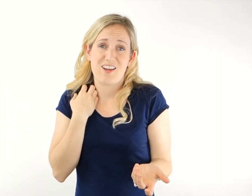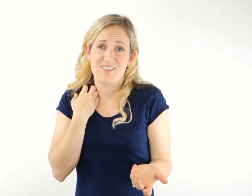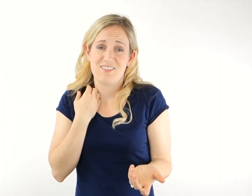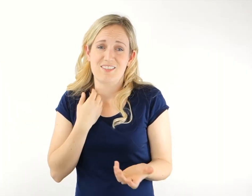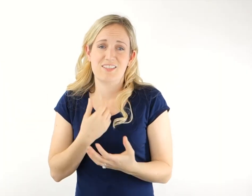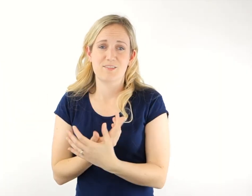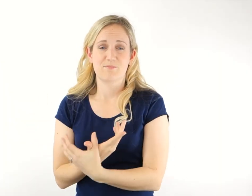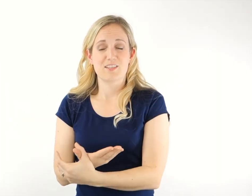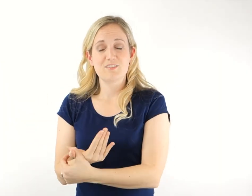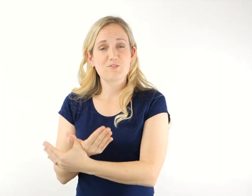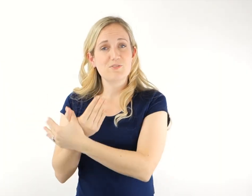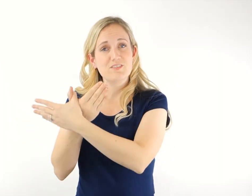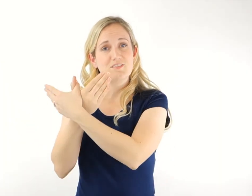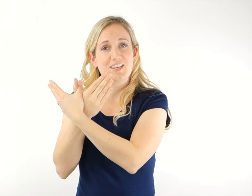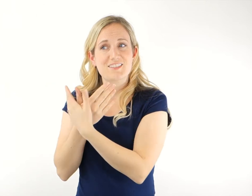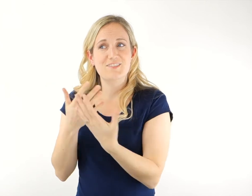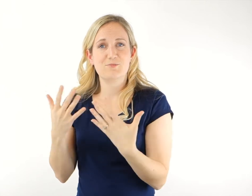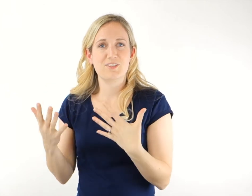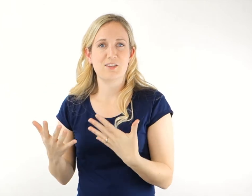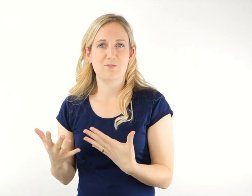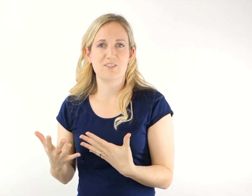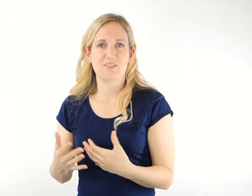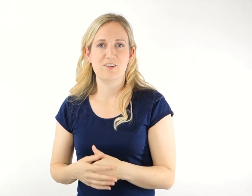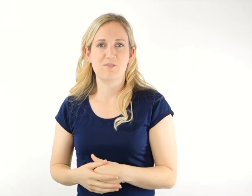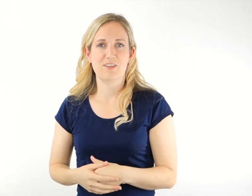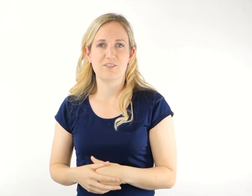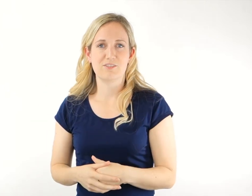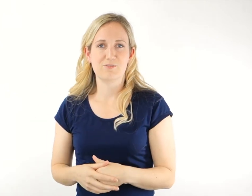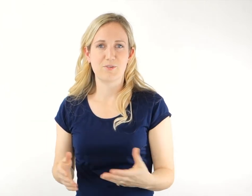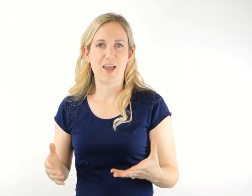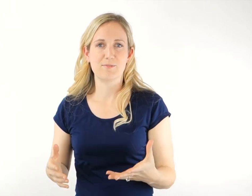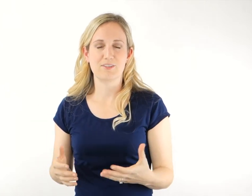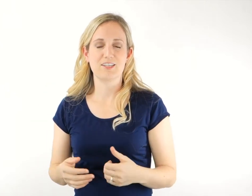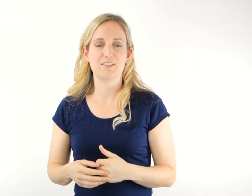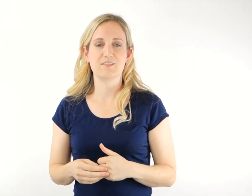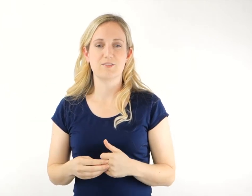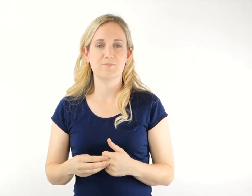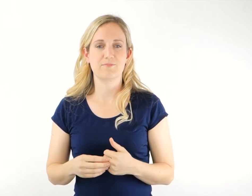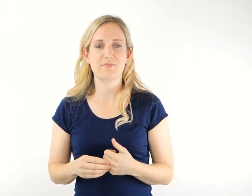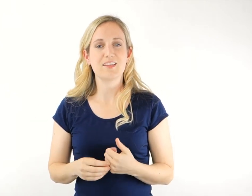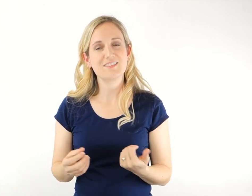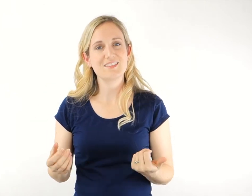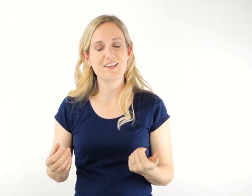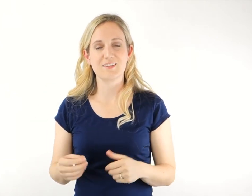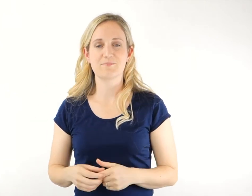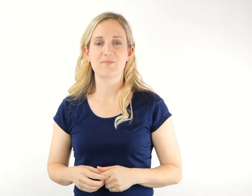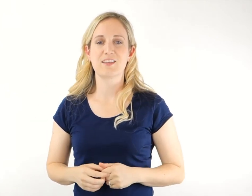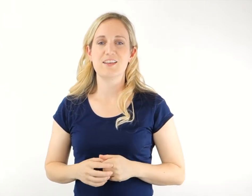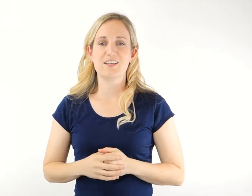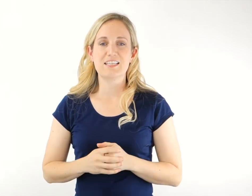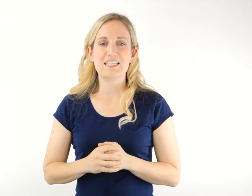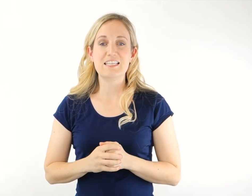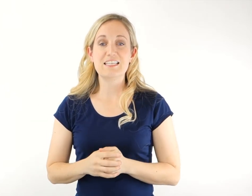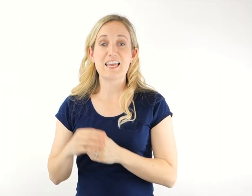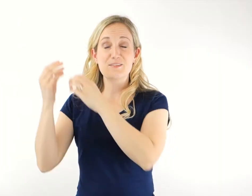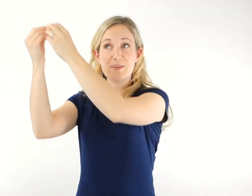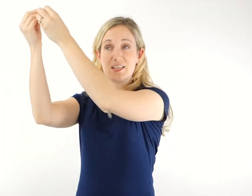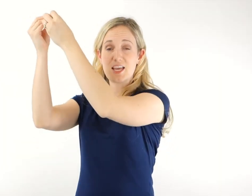great. Because it's a real language, that you're learning the vocabulary in. So it's exciting. He gave me